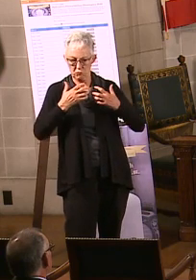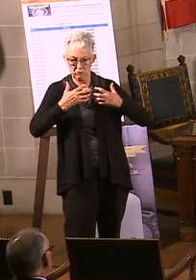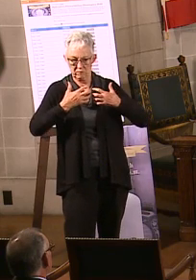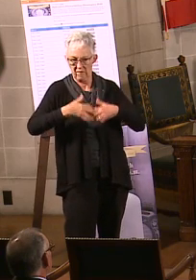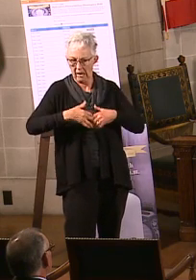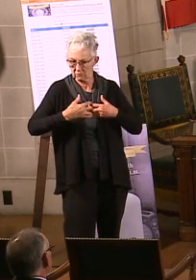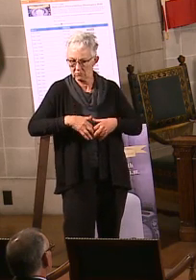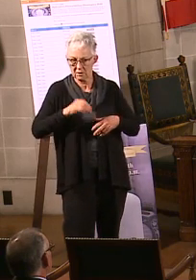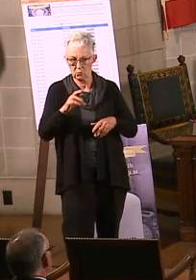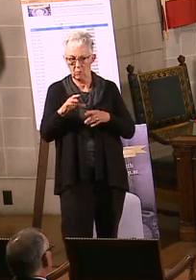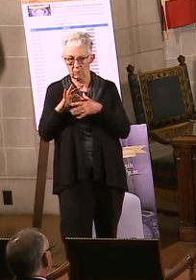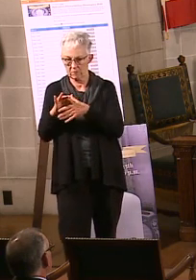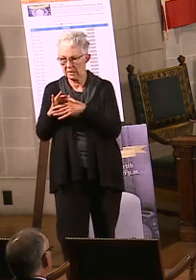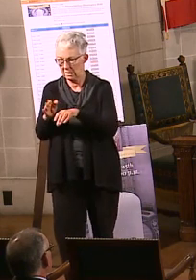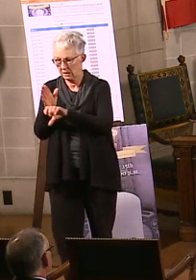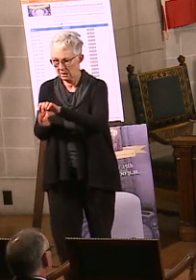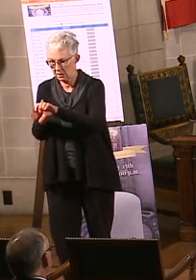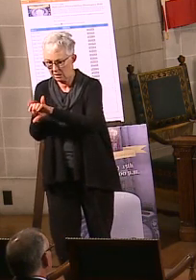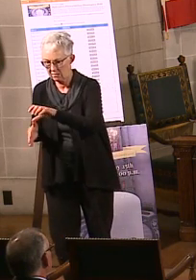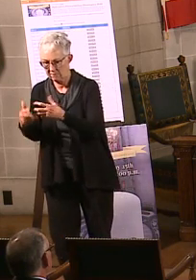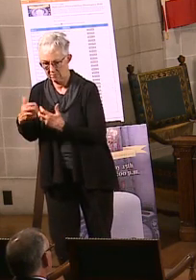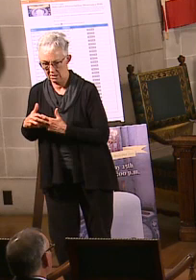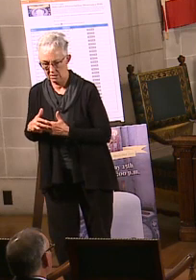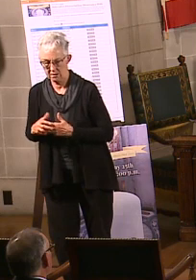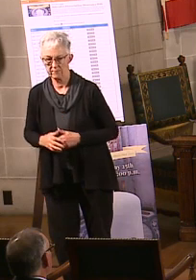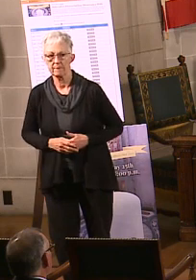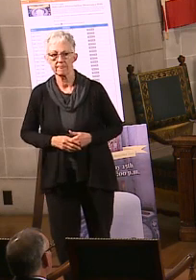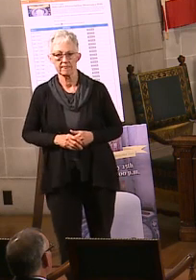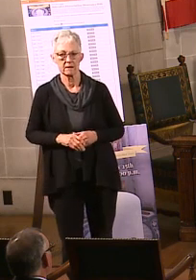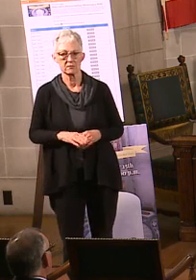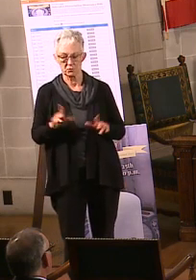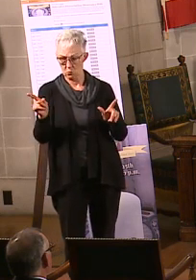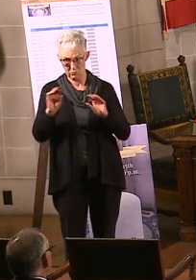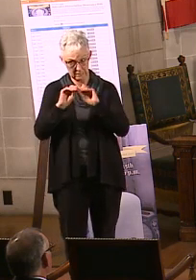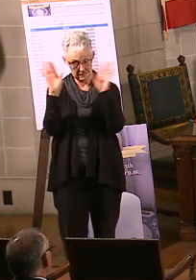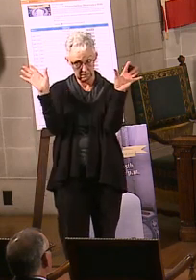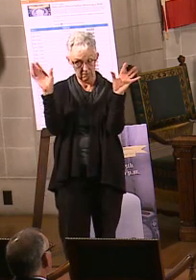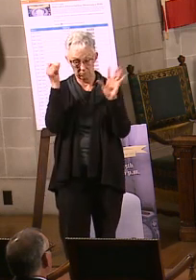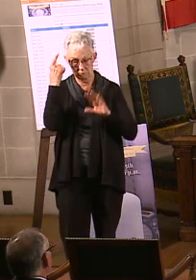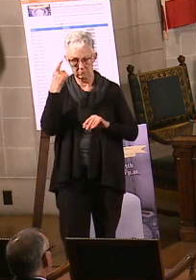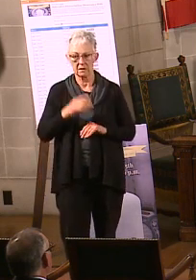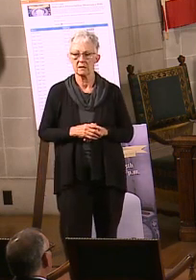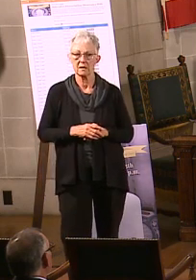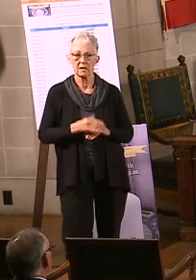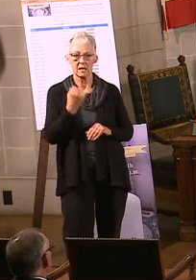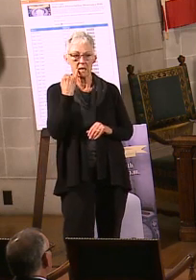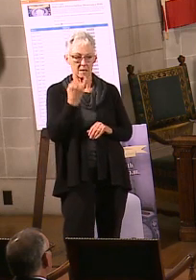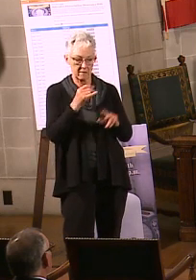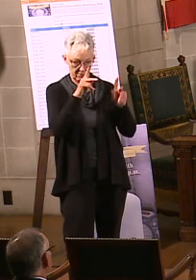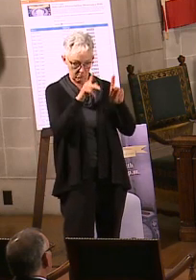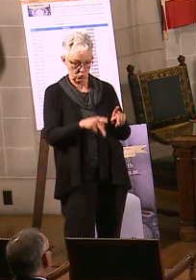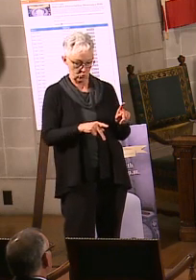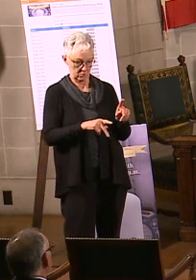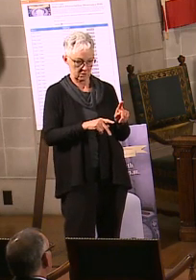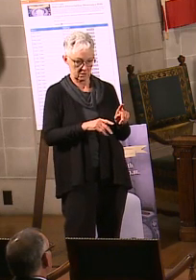clear, when somebody tests positive, employment information is not necessarily part of